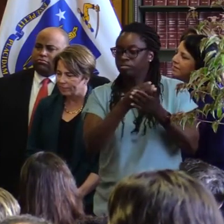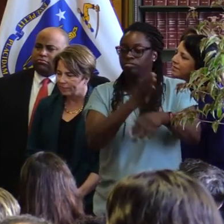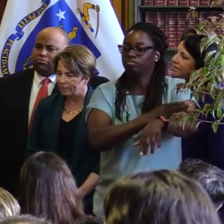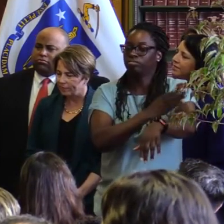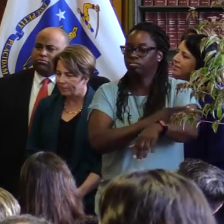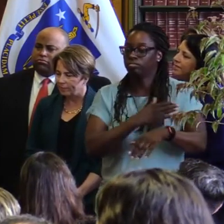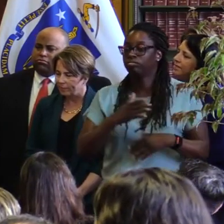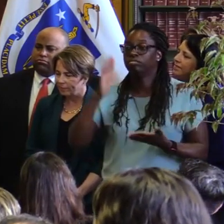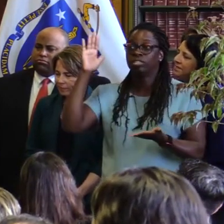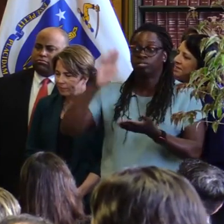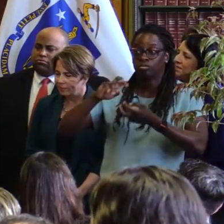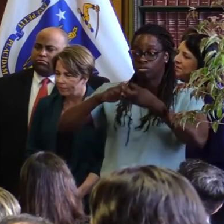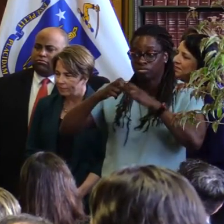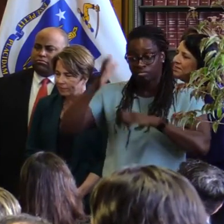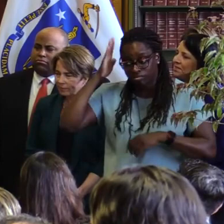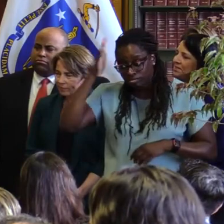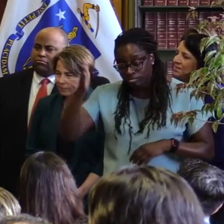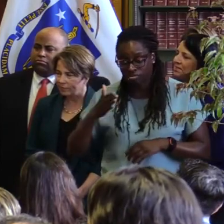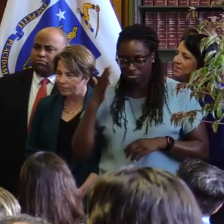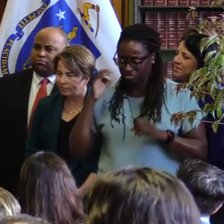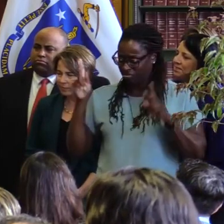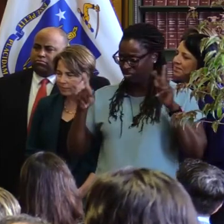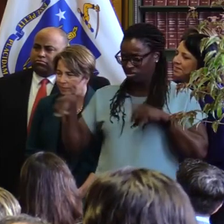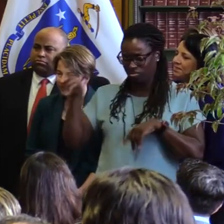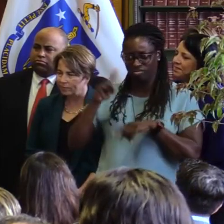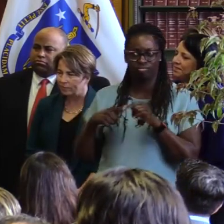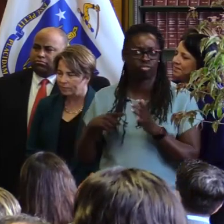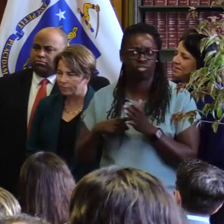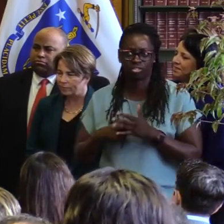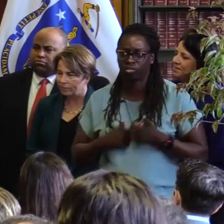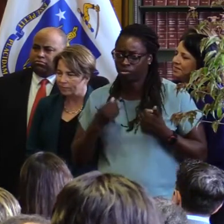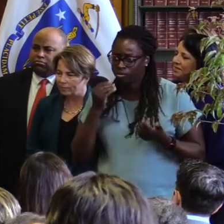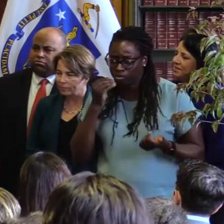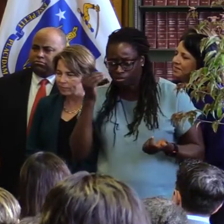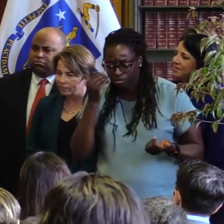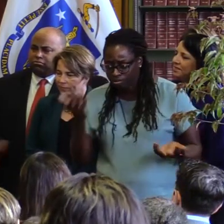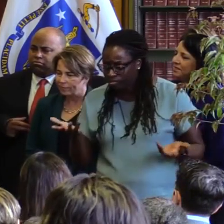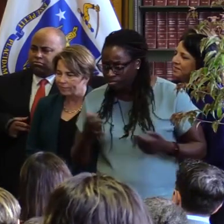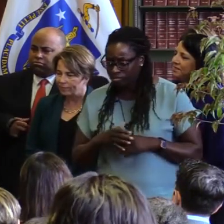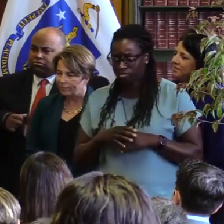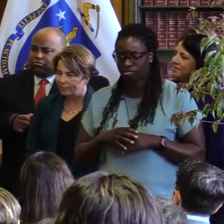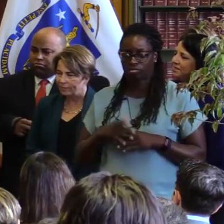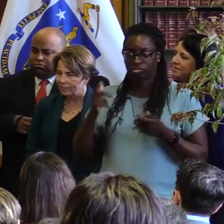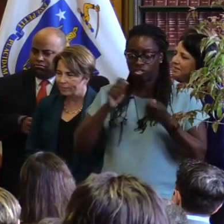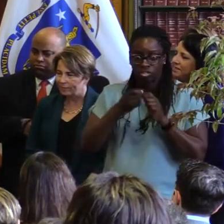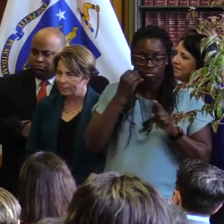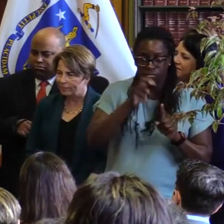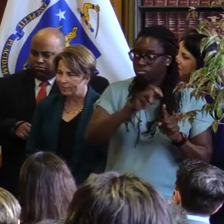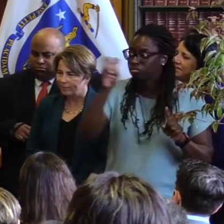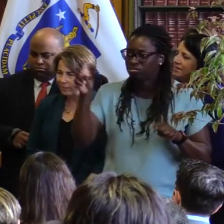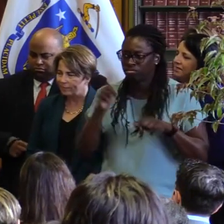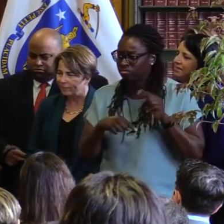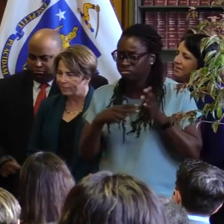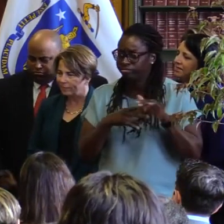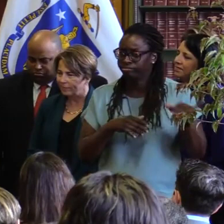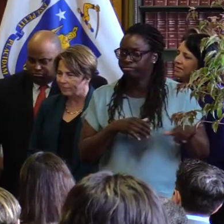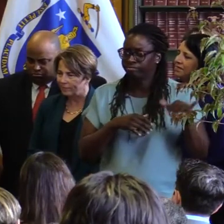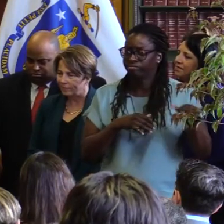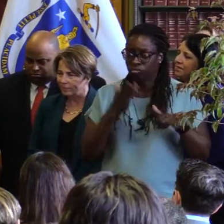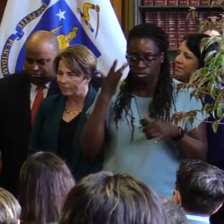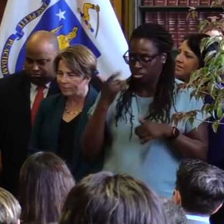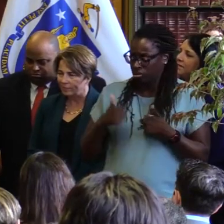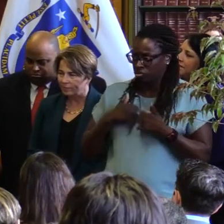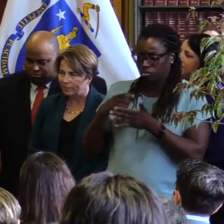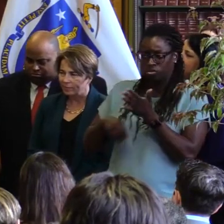in jumpstarting their own journey on climate change. This program has all the hallmarks of what we